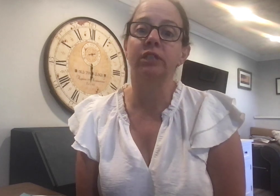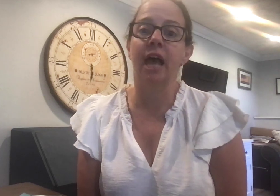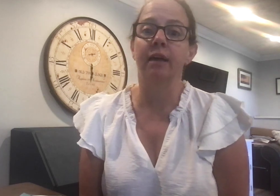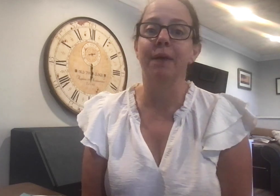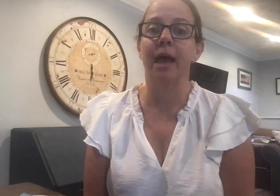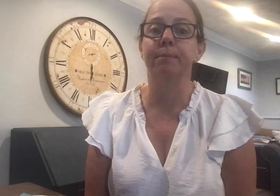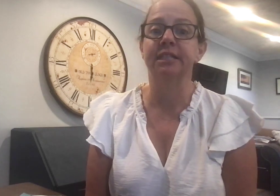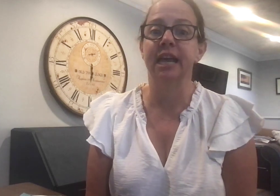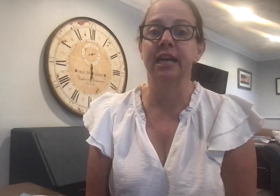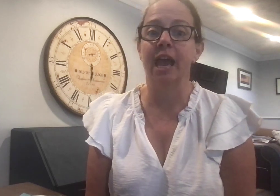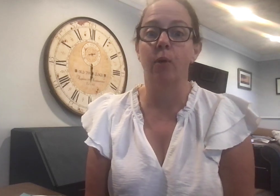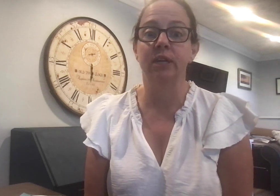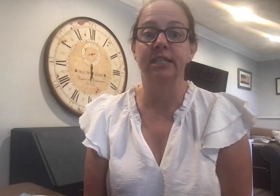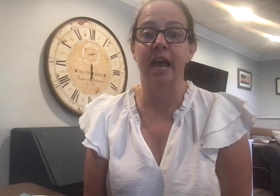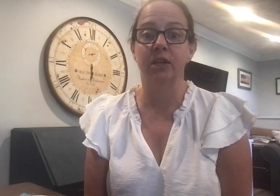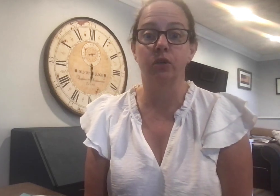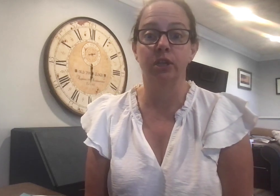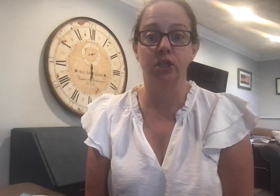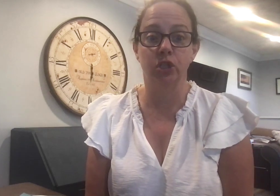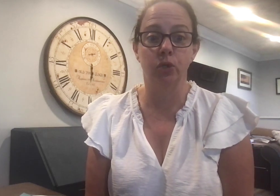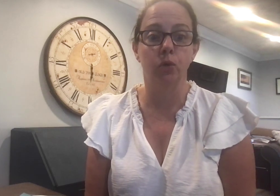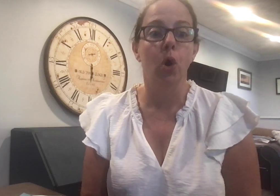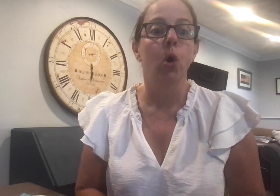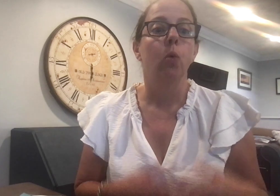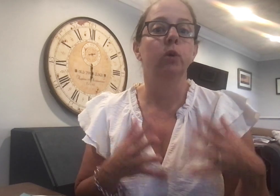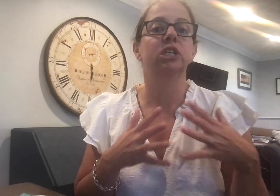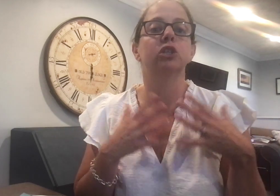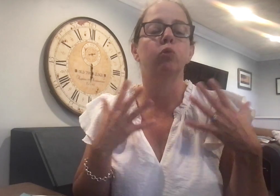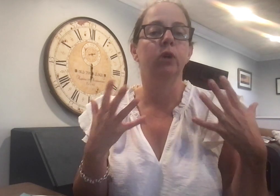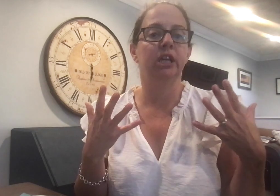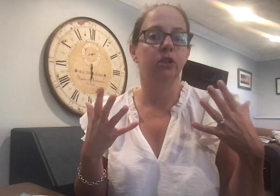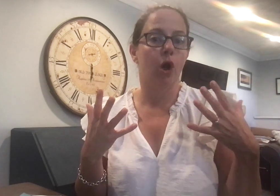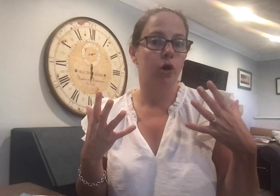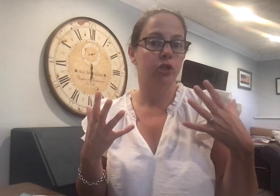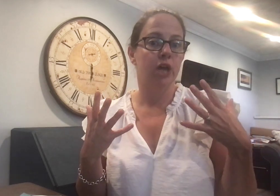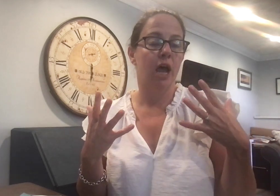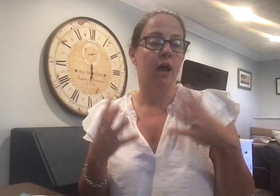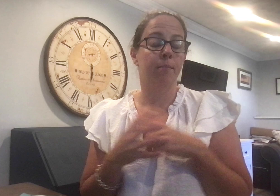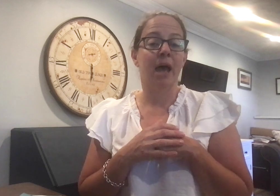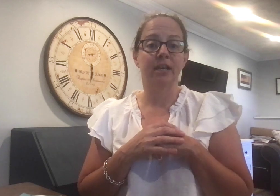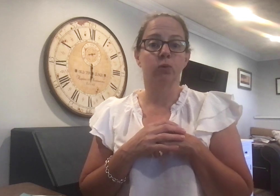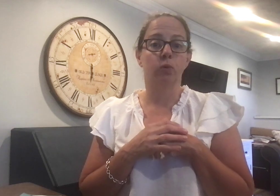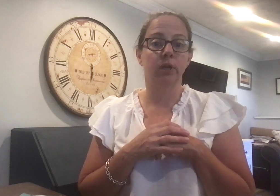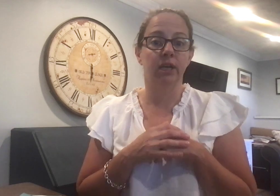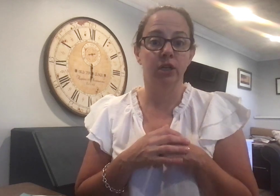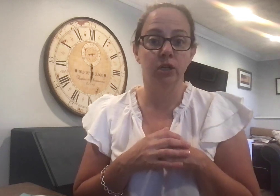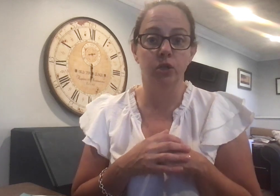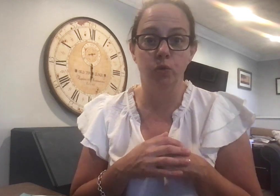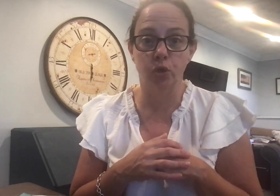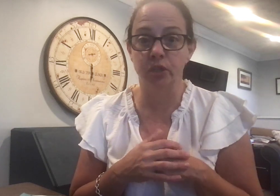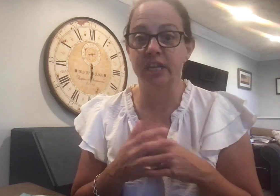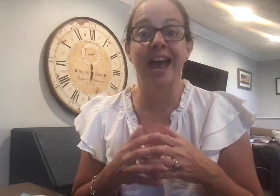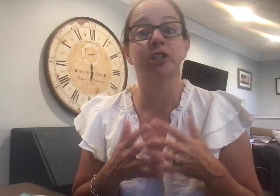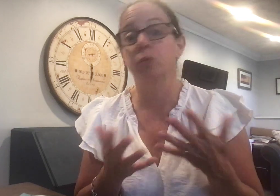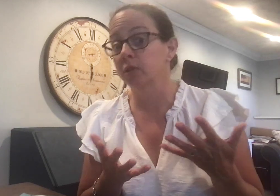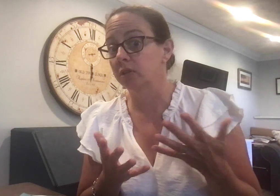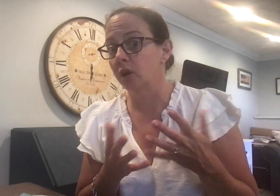full-time at Passaic County Technical Institute, which is a really large high school in New Jersey. Actually, we're the